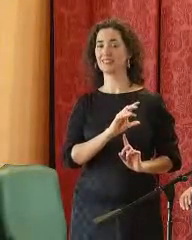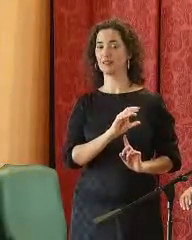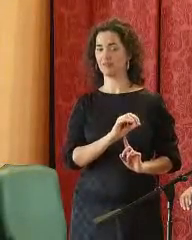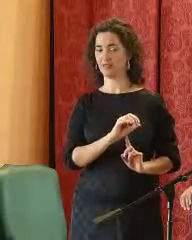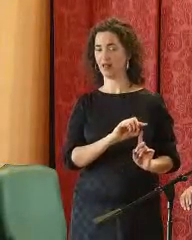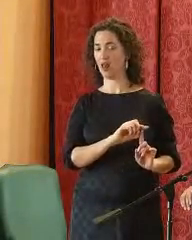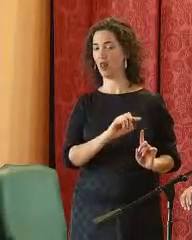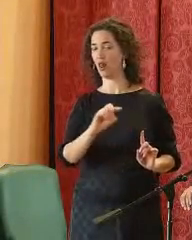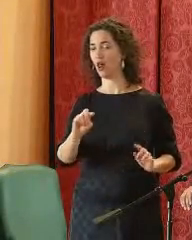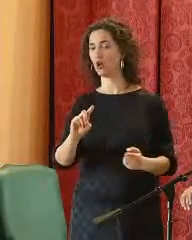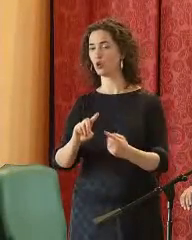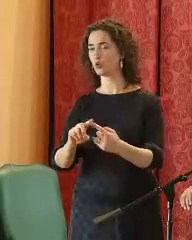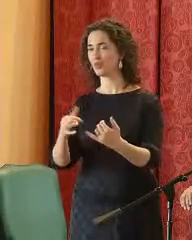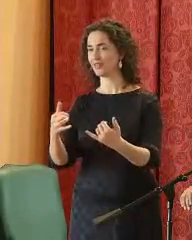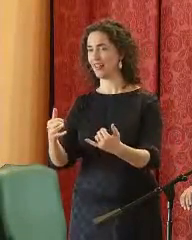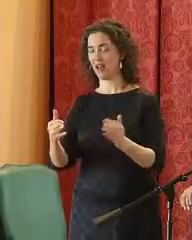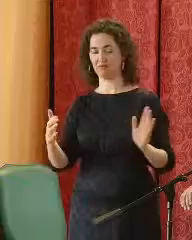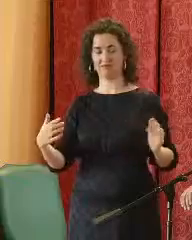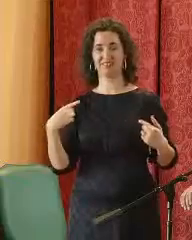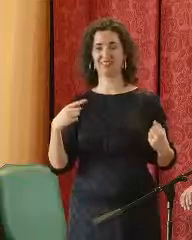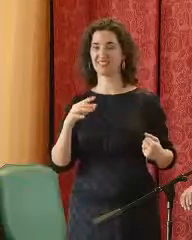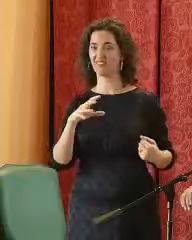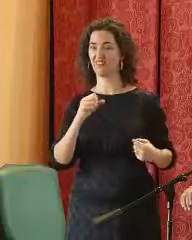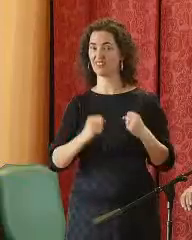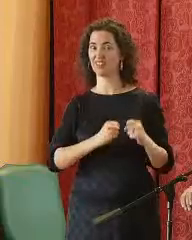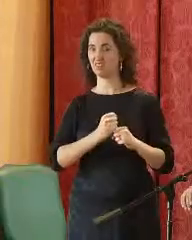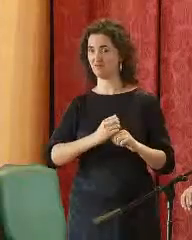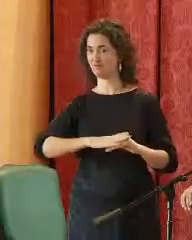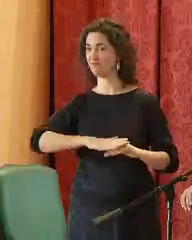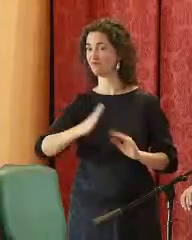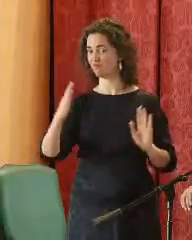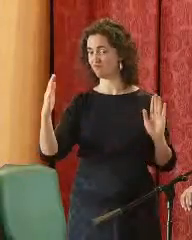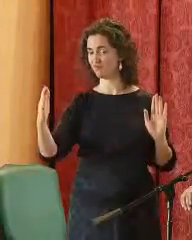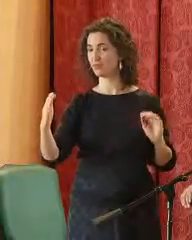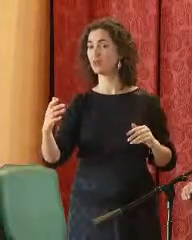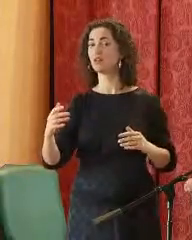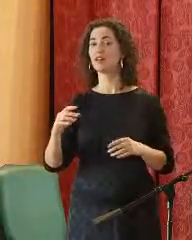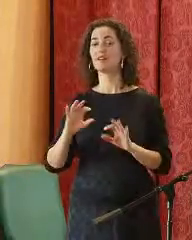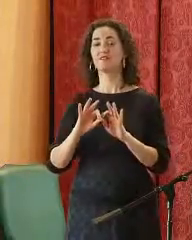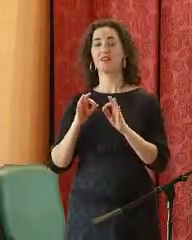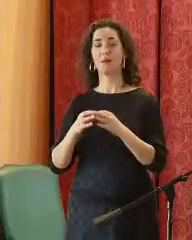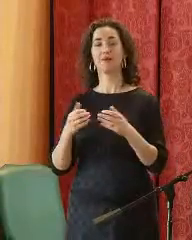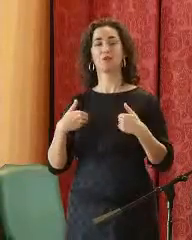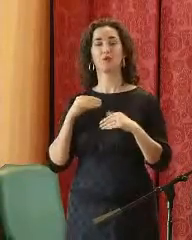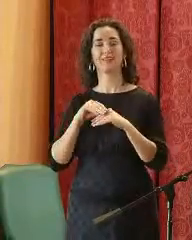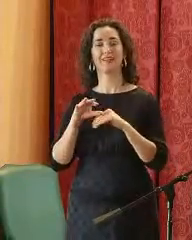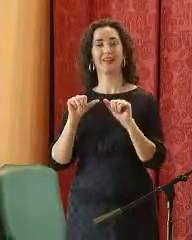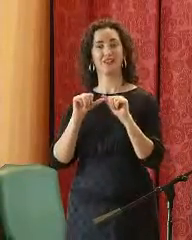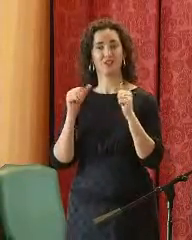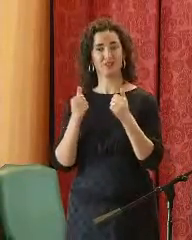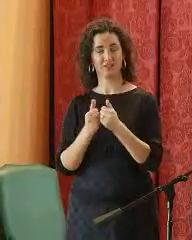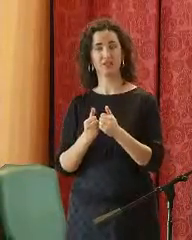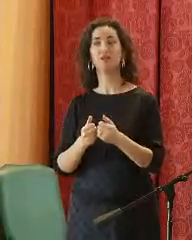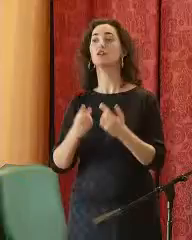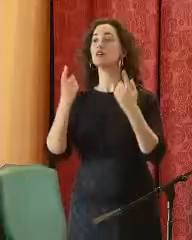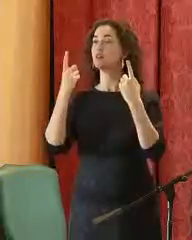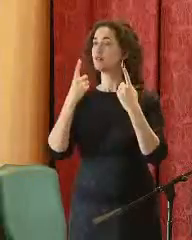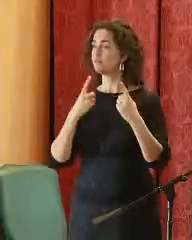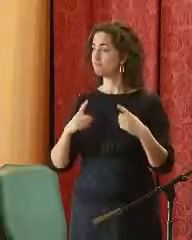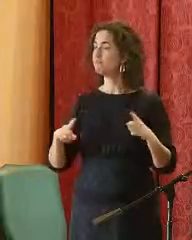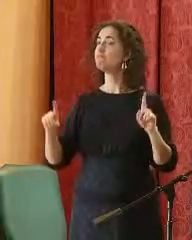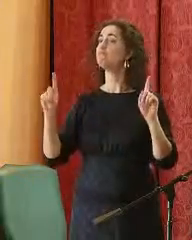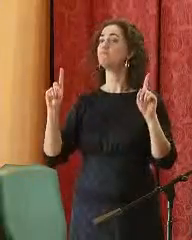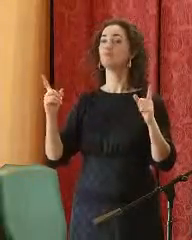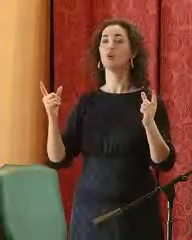1970 to now, 50 years later plus, Family and Youth Counseling Agency has been able to integrate,